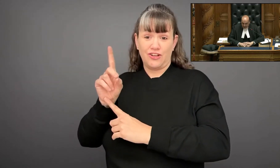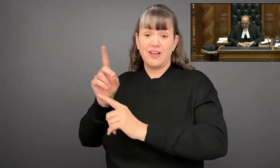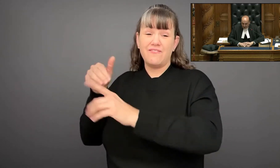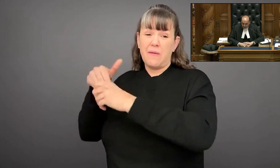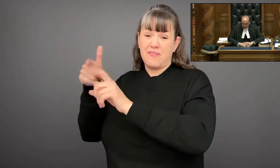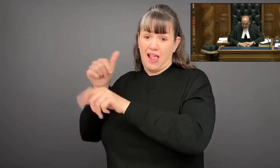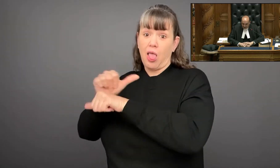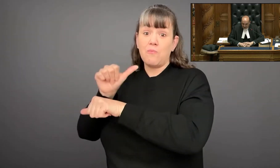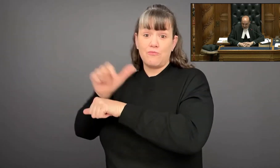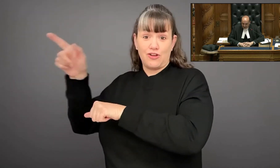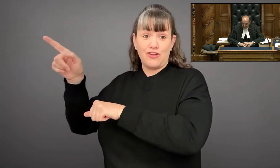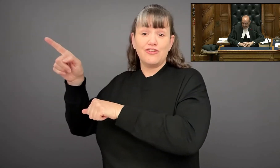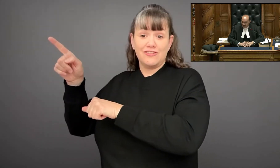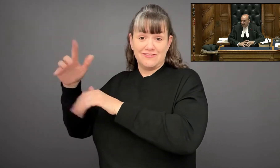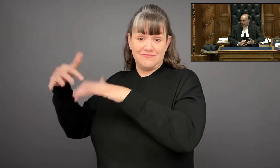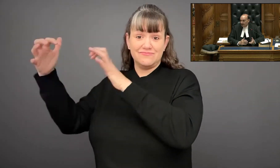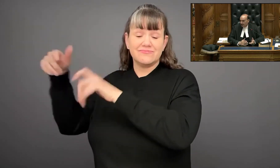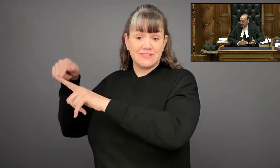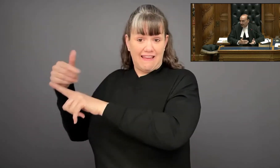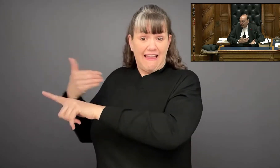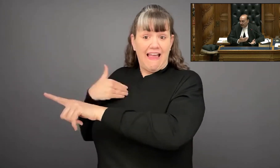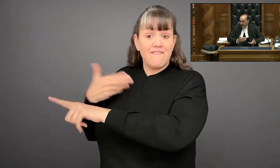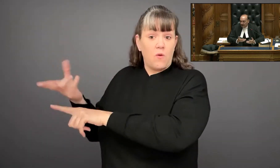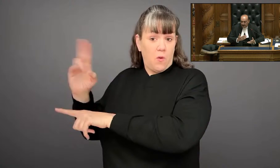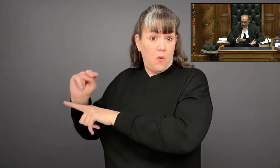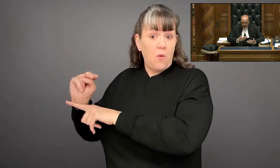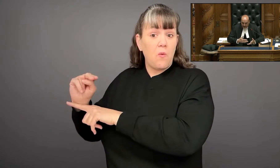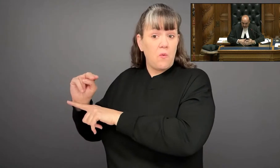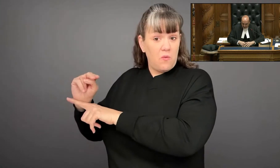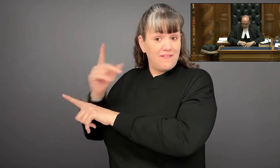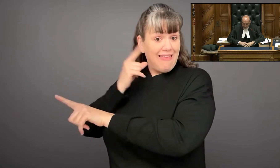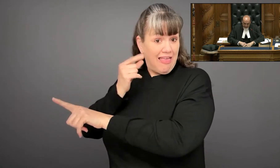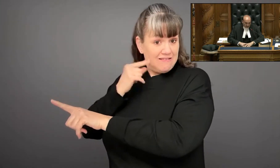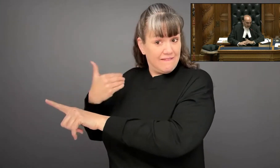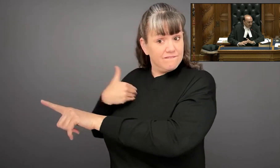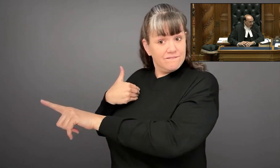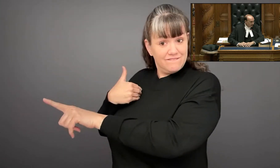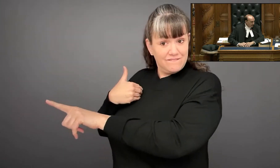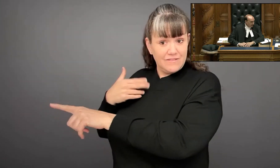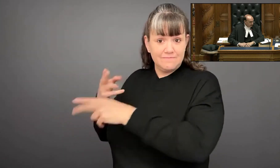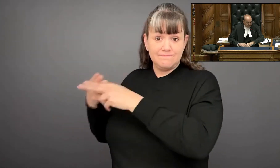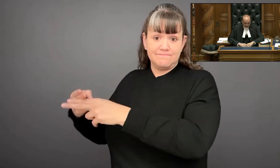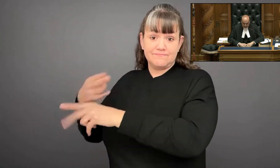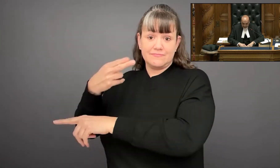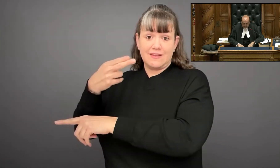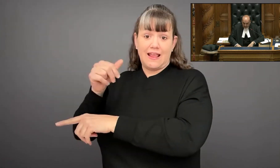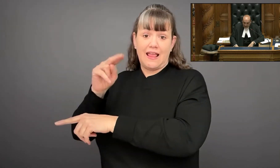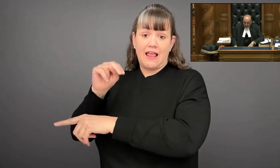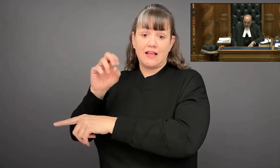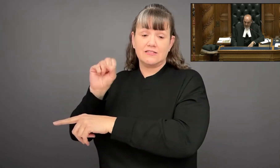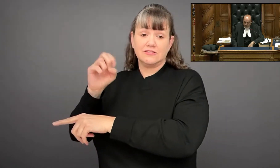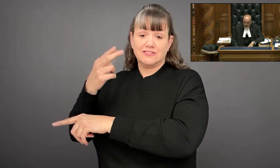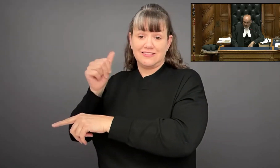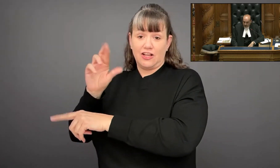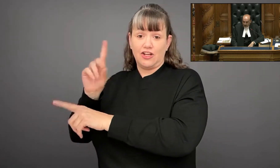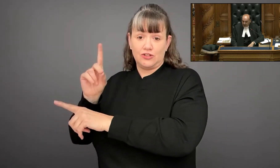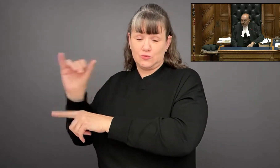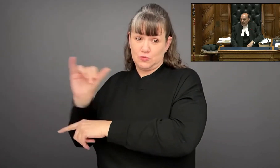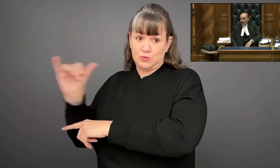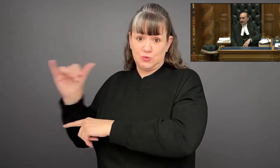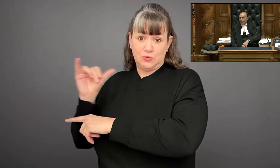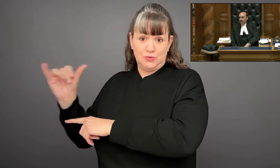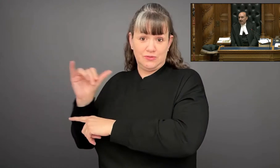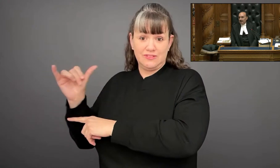which is unfortunately he didn't bring her here. So next time. Members, would you